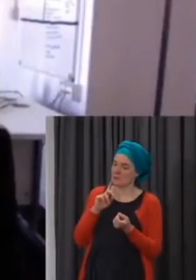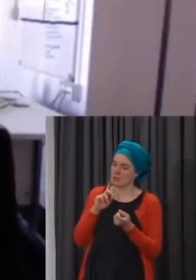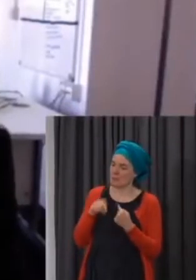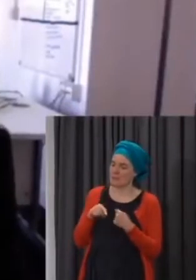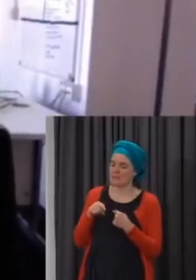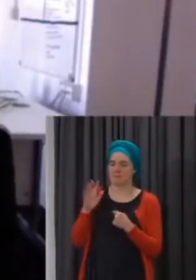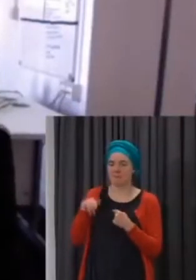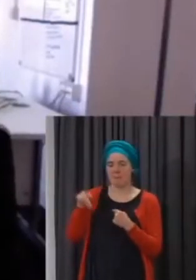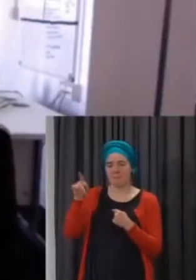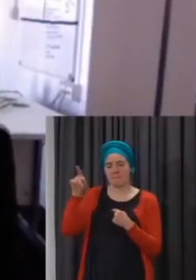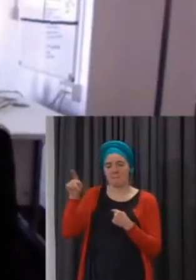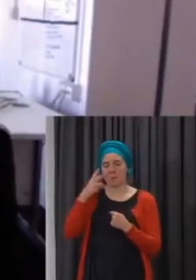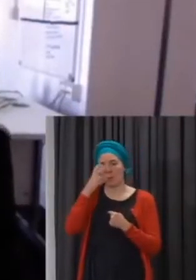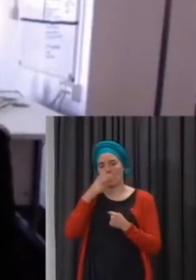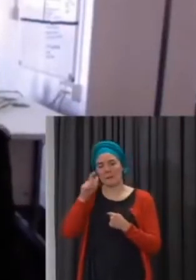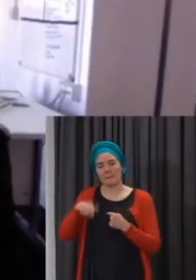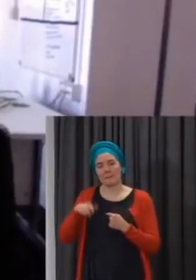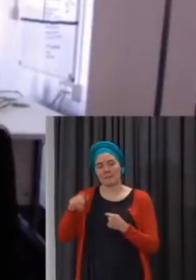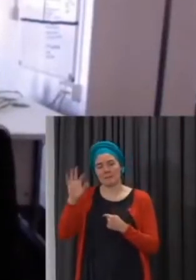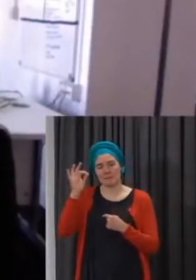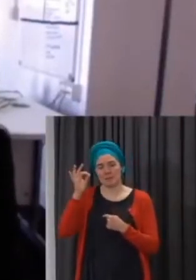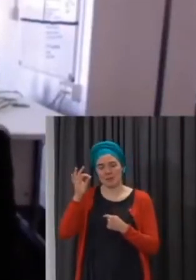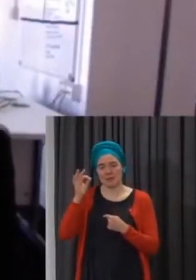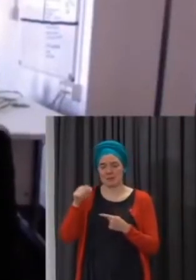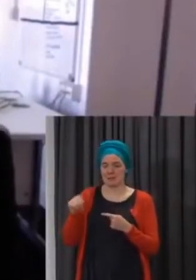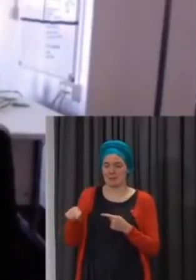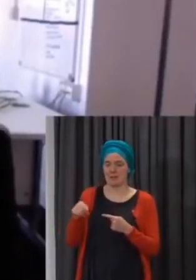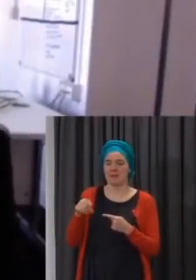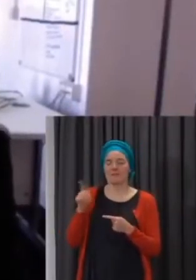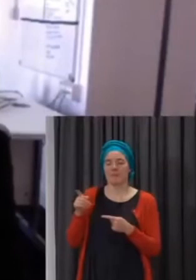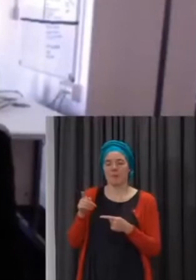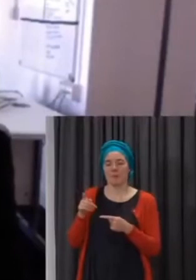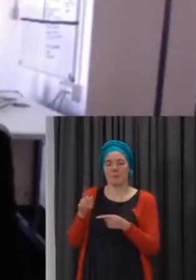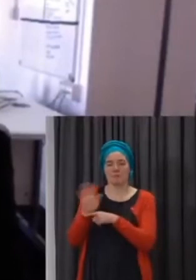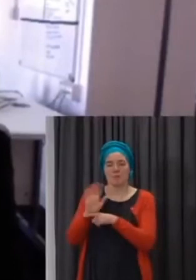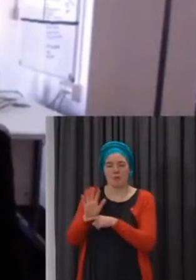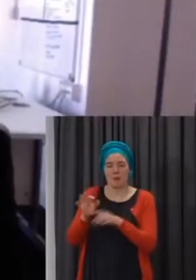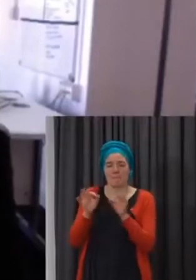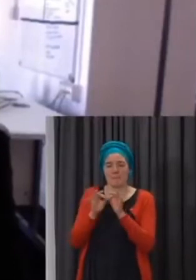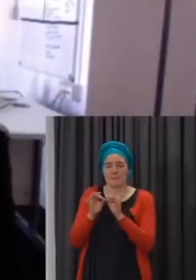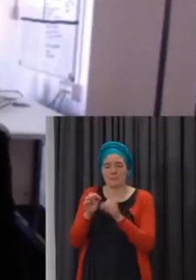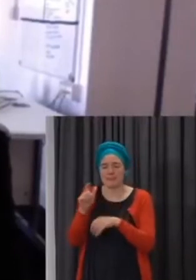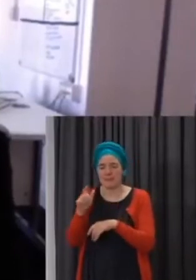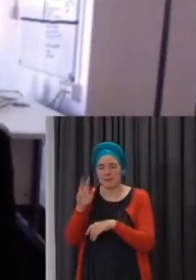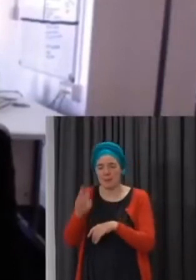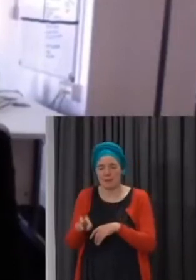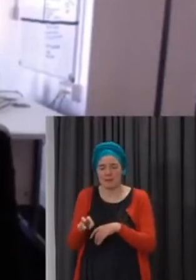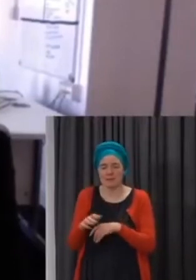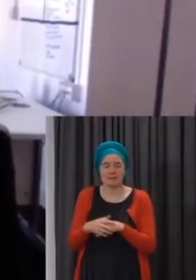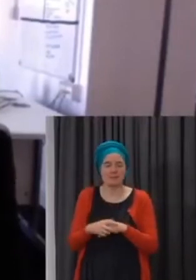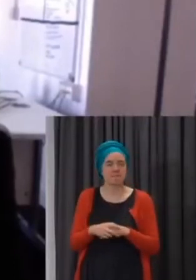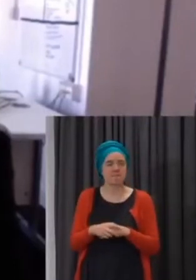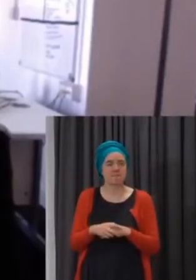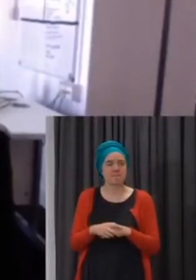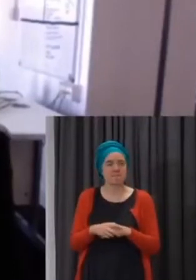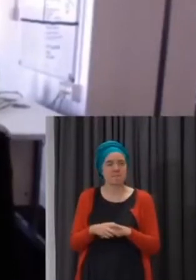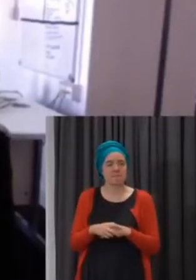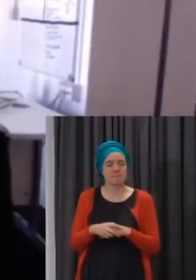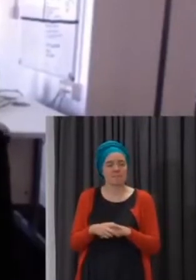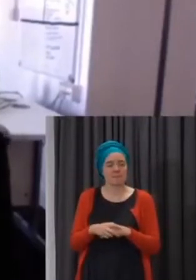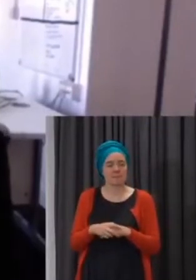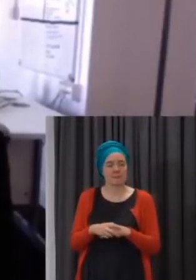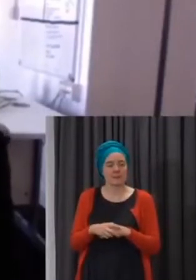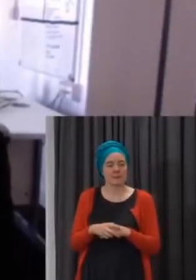Older People's Commissioner made in tonight's BBC Wales Investigates programme, which exposes the pressure put on some care homes to take in